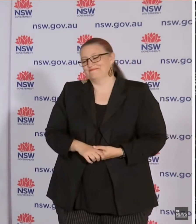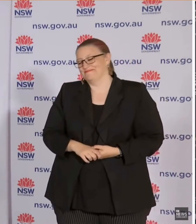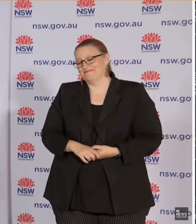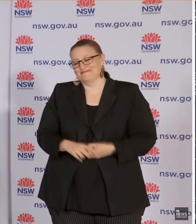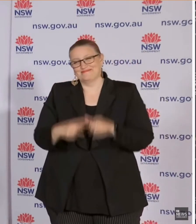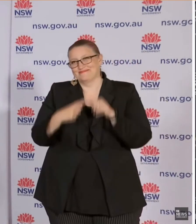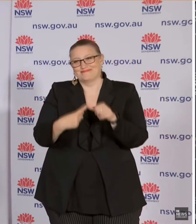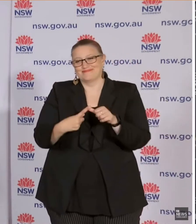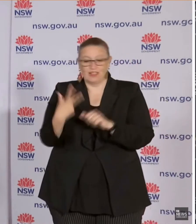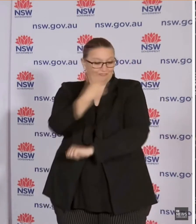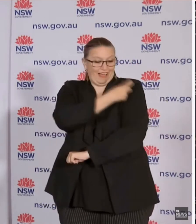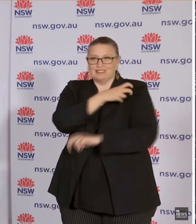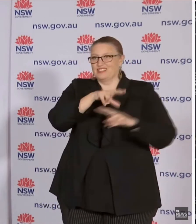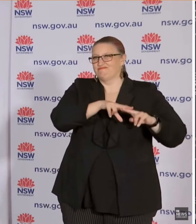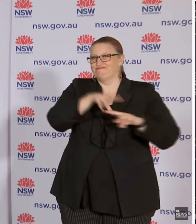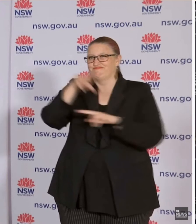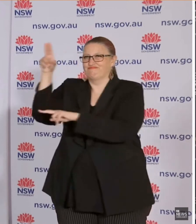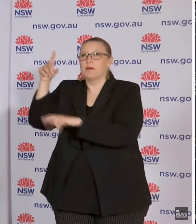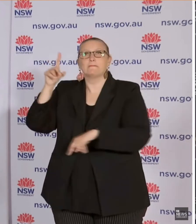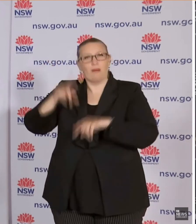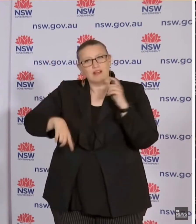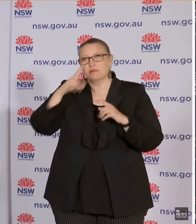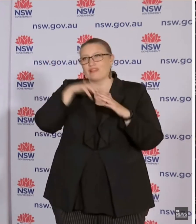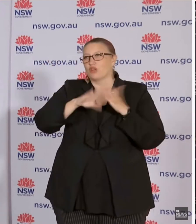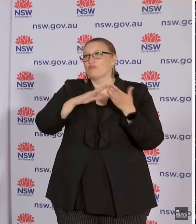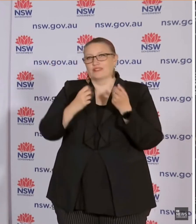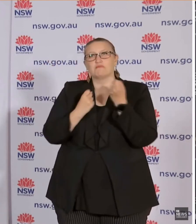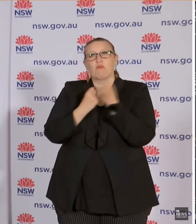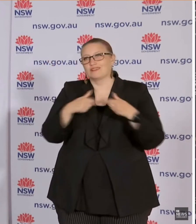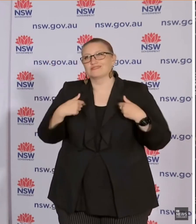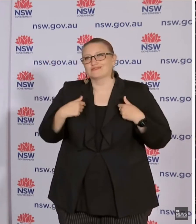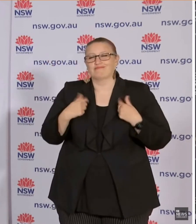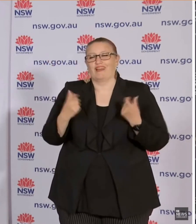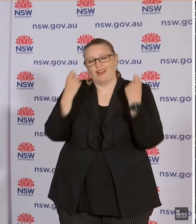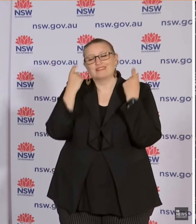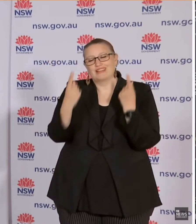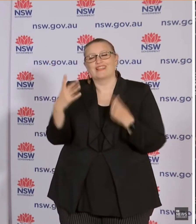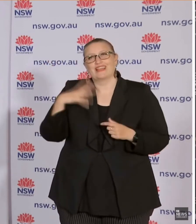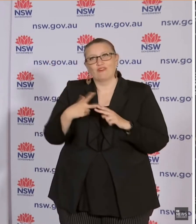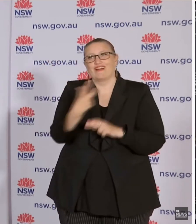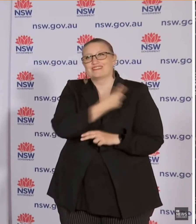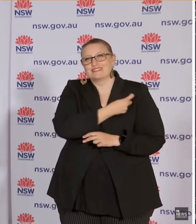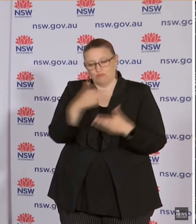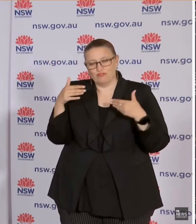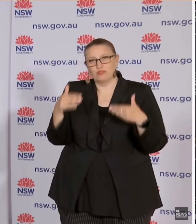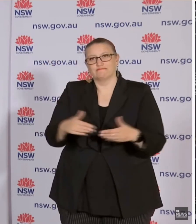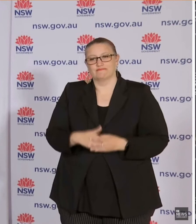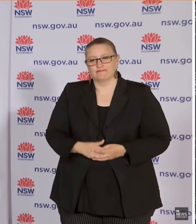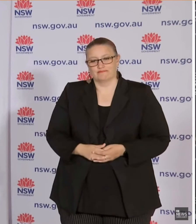roof indicates that the bulk of the community are very, very supportive and they understand the need to get vaccinated and move